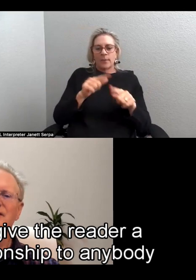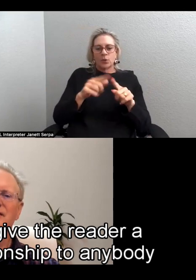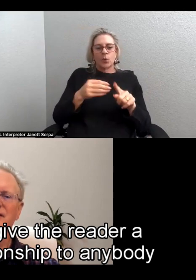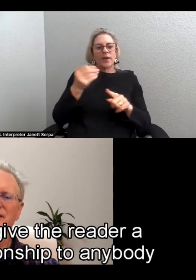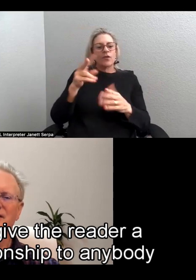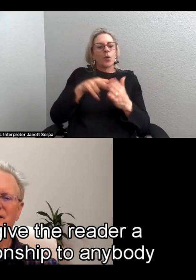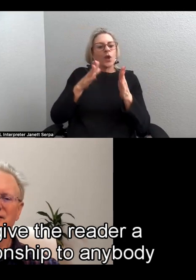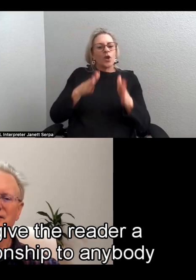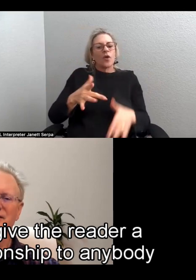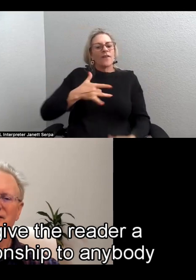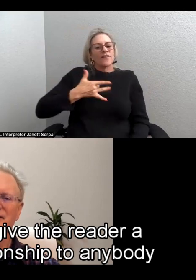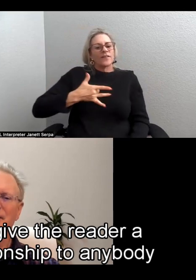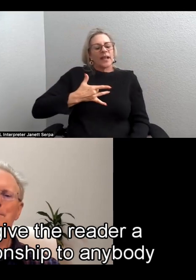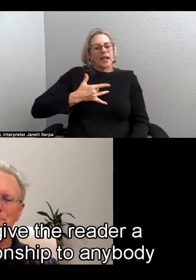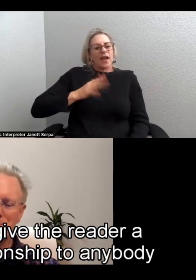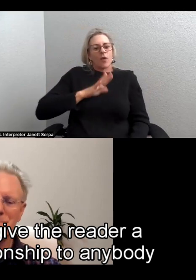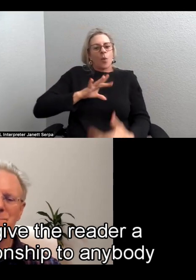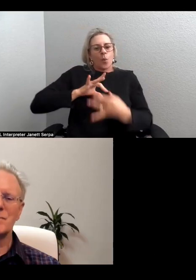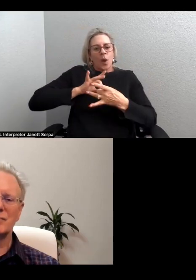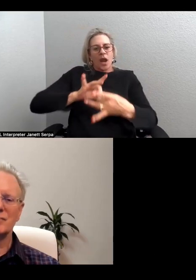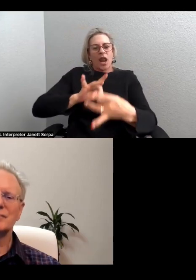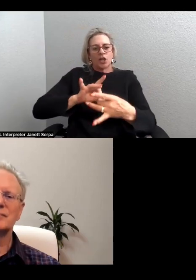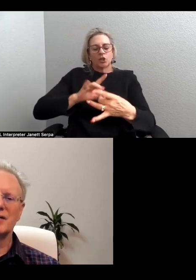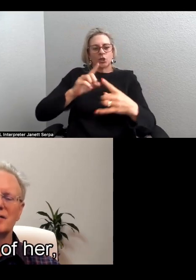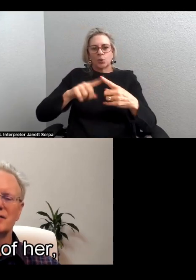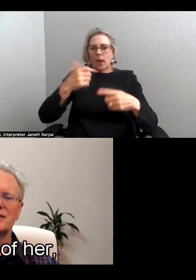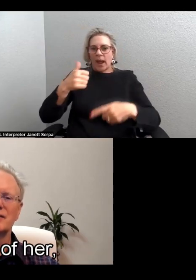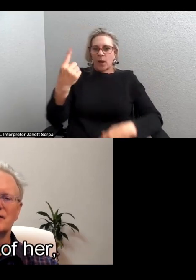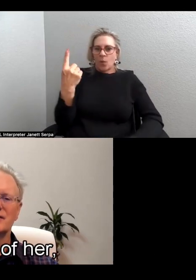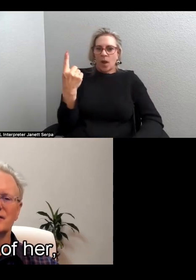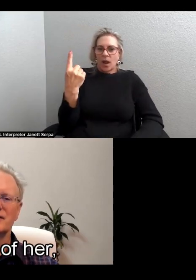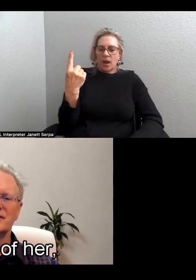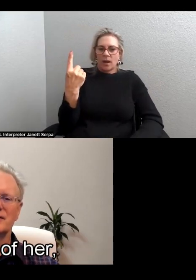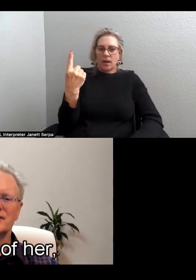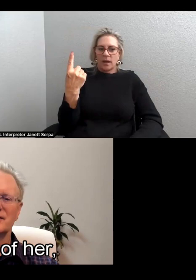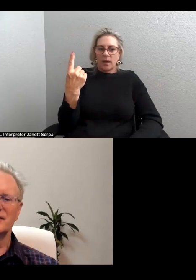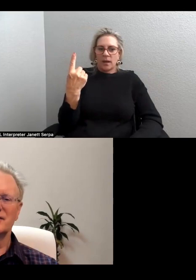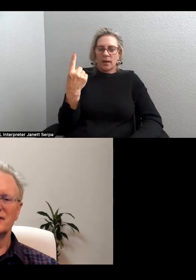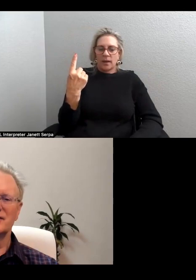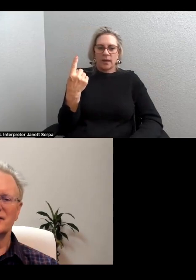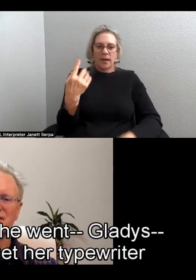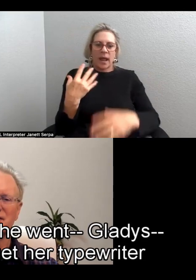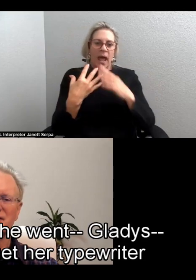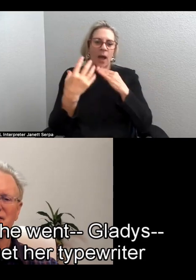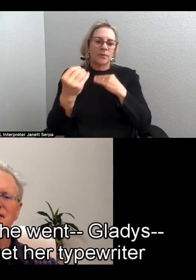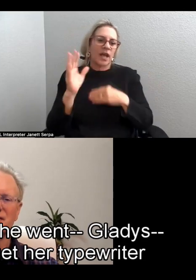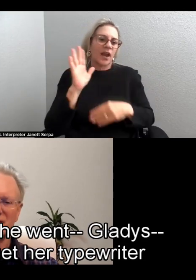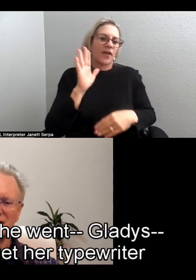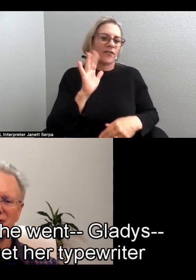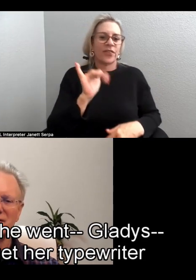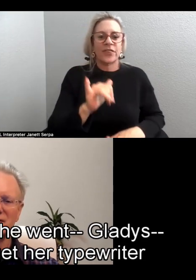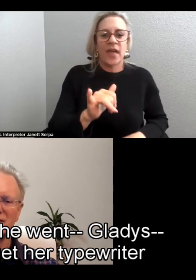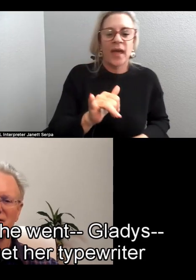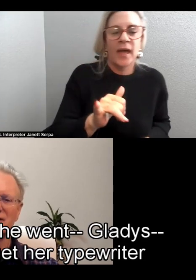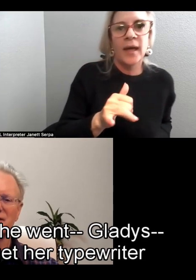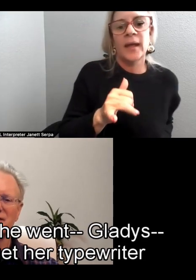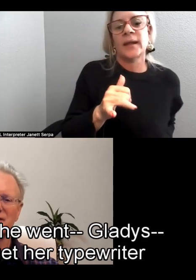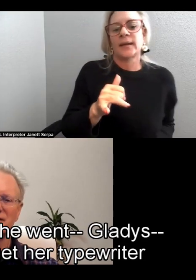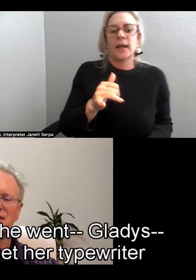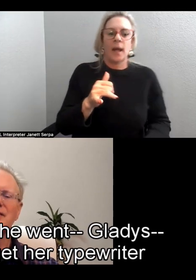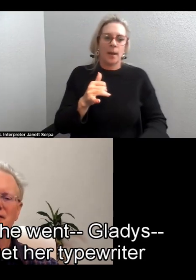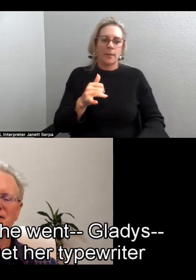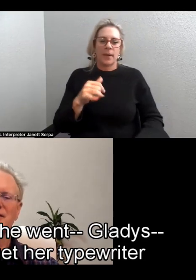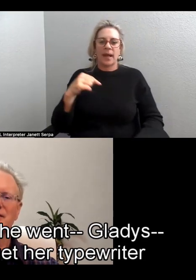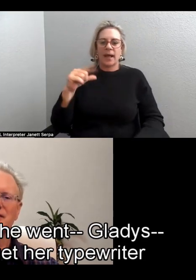reader a sense of her relationship to anybody outside of her, of that lady she went,